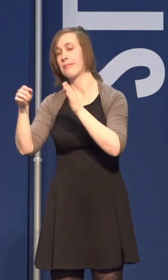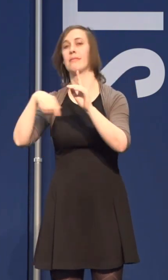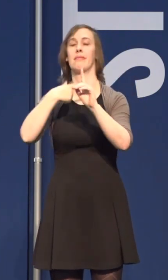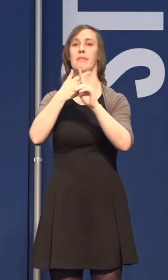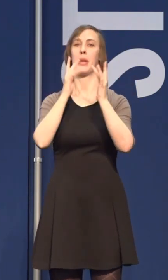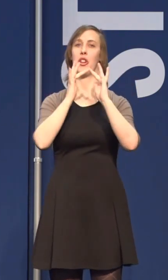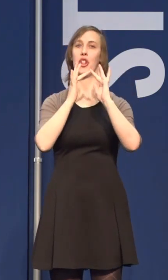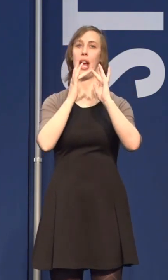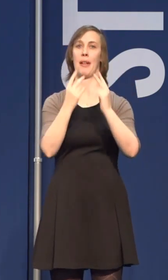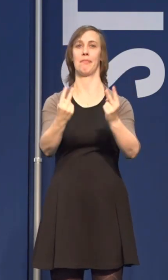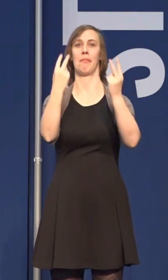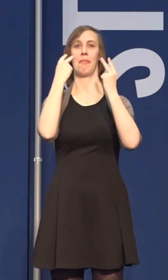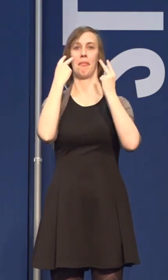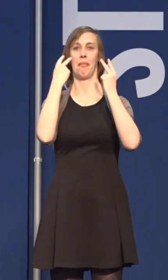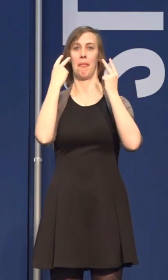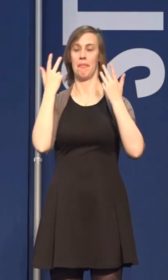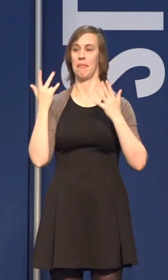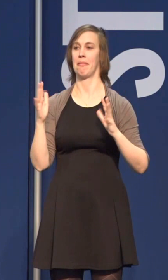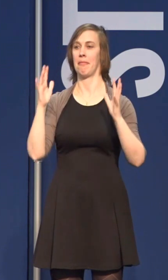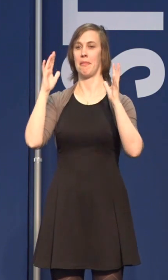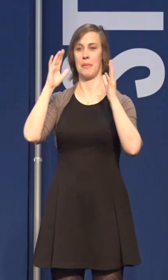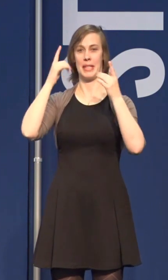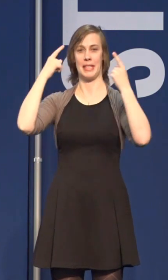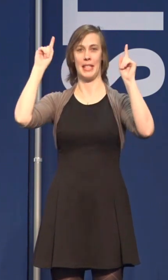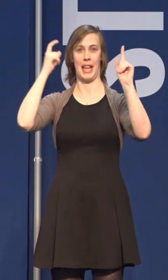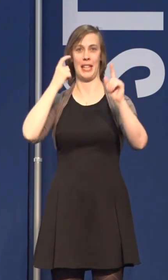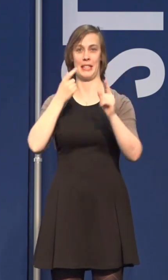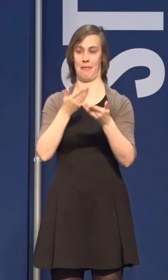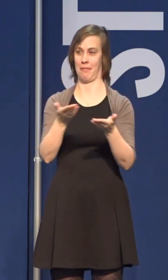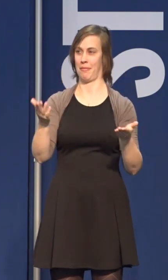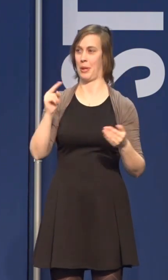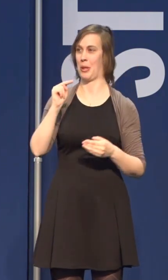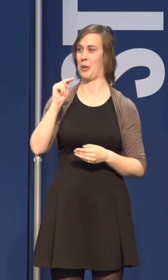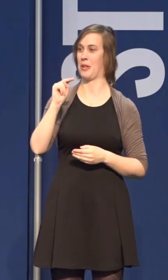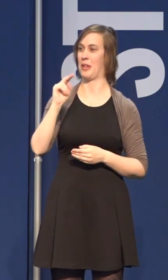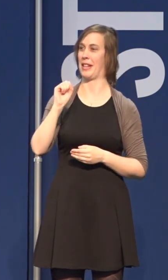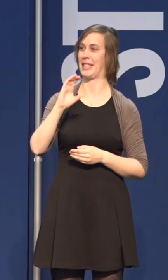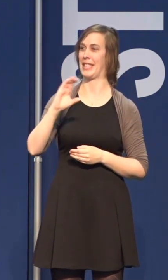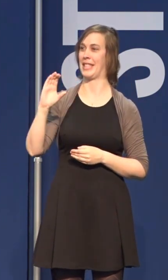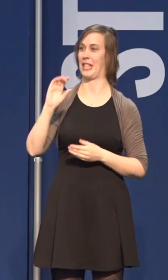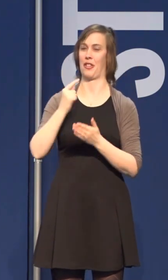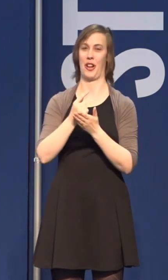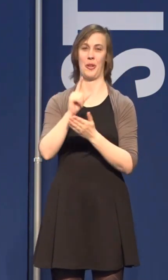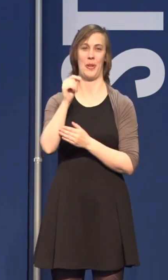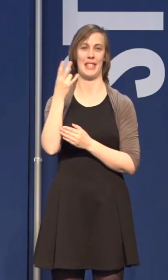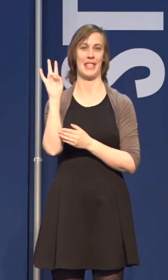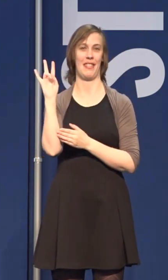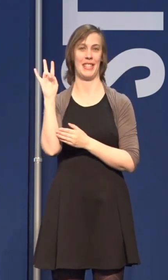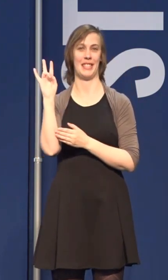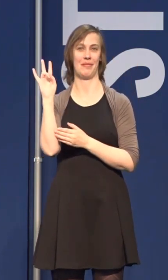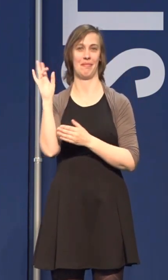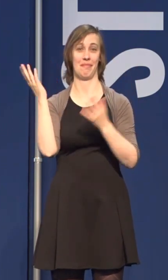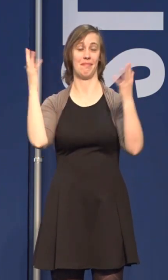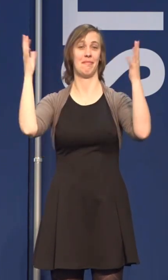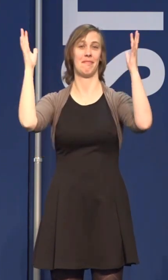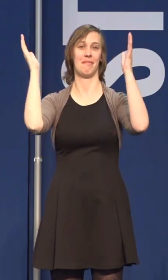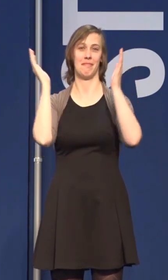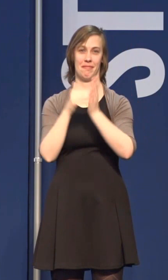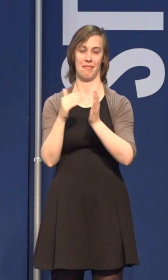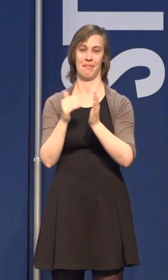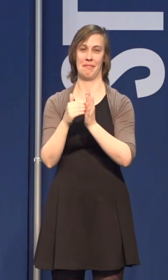video, to celebrate the success of our 2017 graduates. Let's have another round of applause for them.